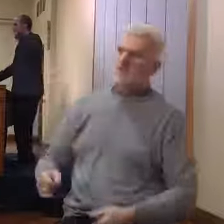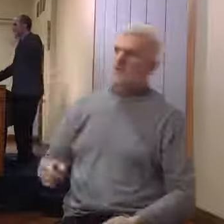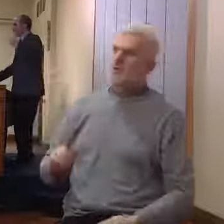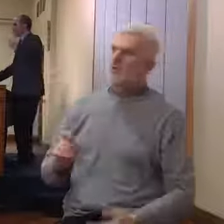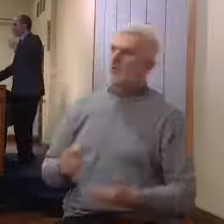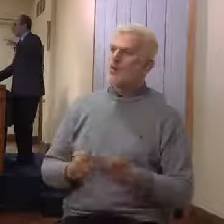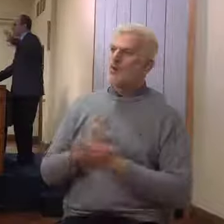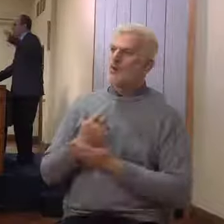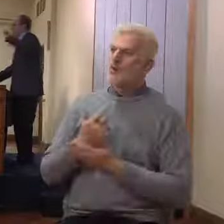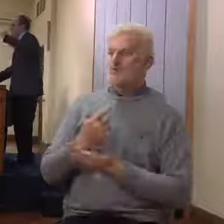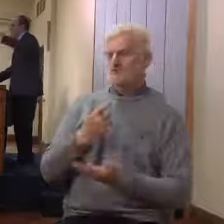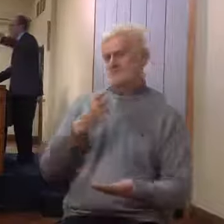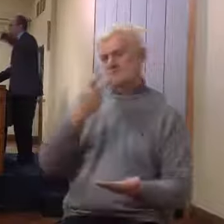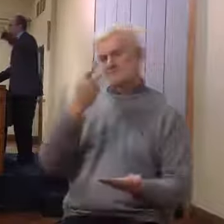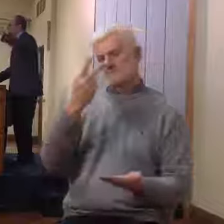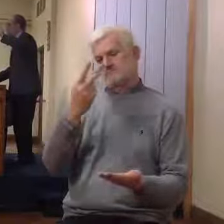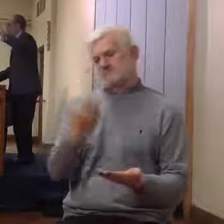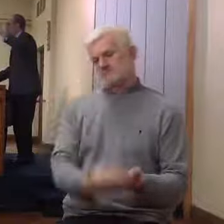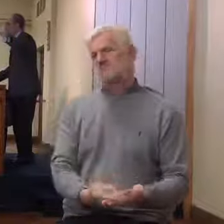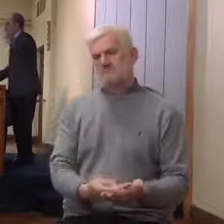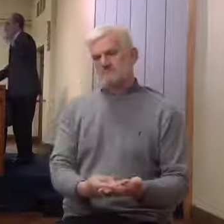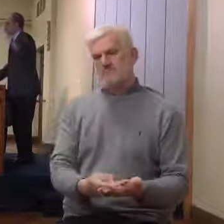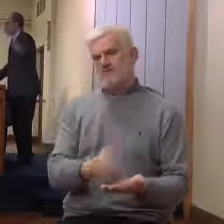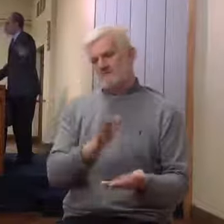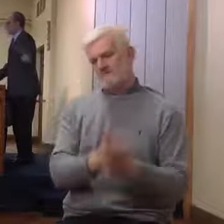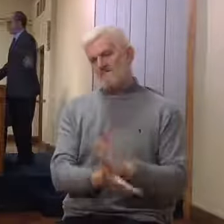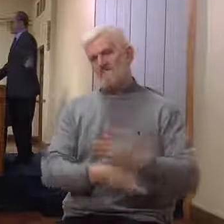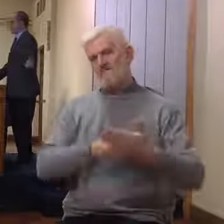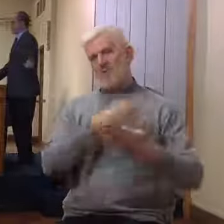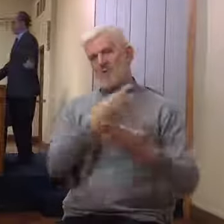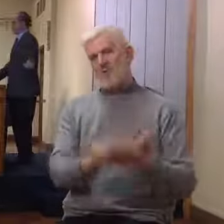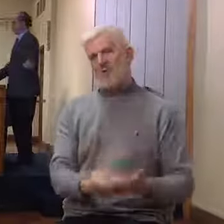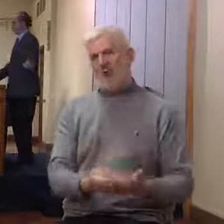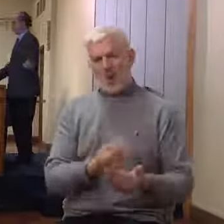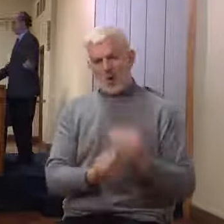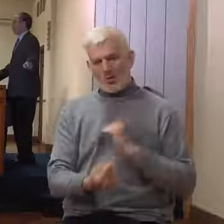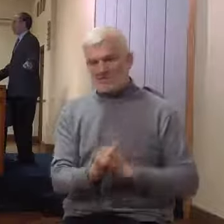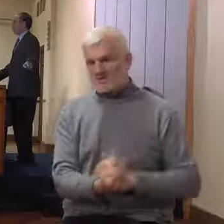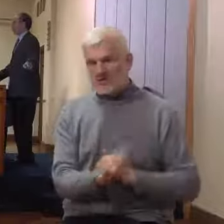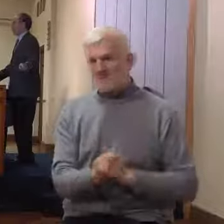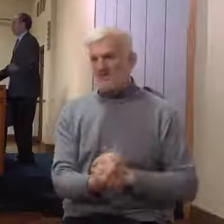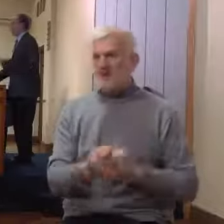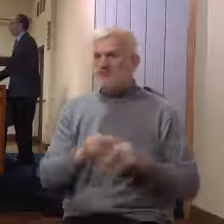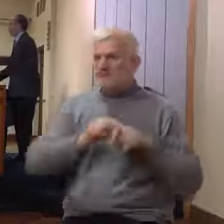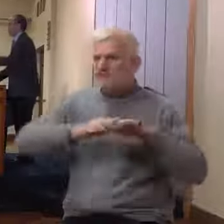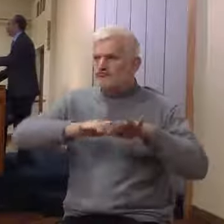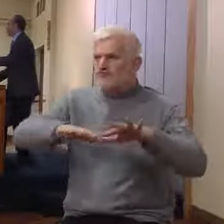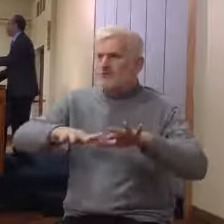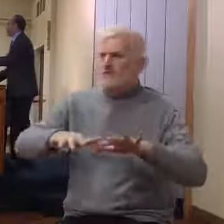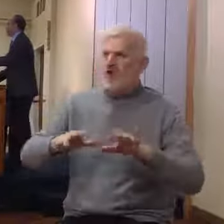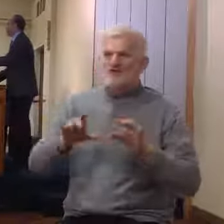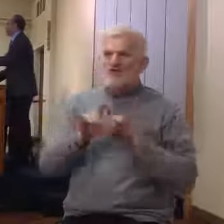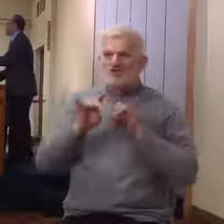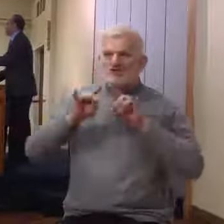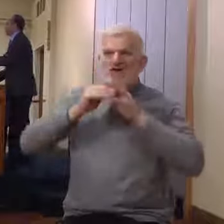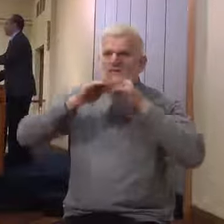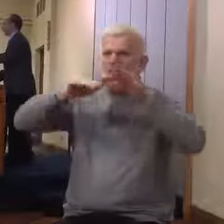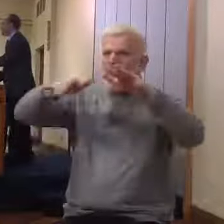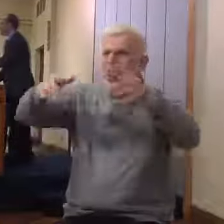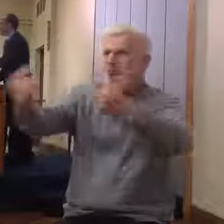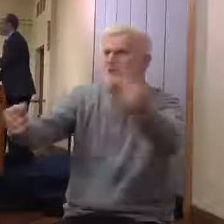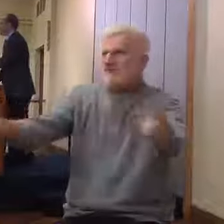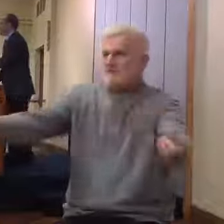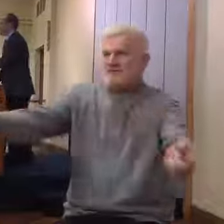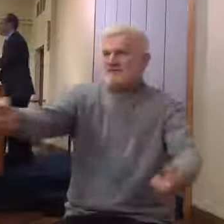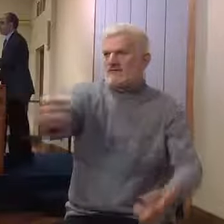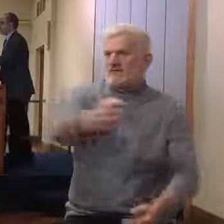in falling down, he put down all the human race with him. And my dear friends,